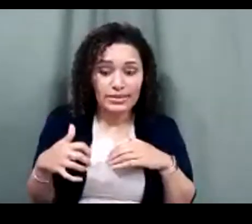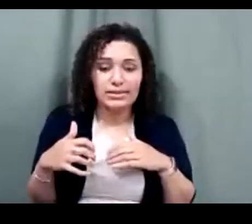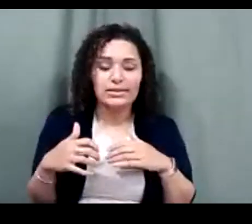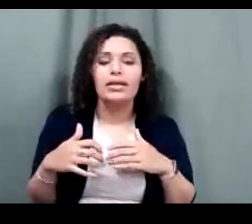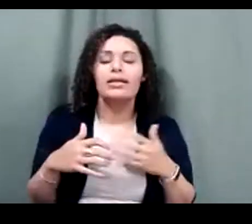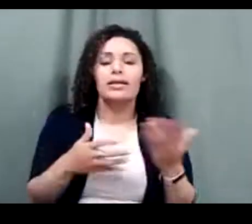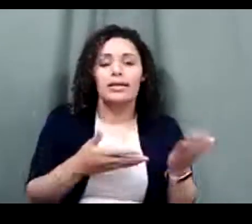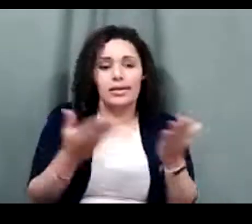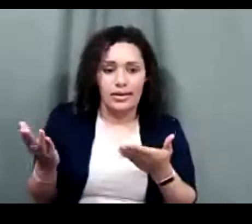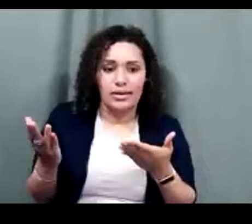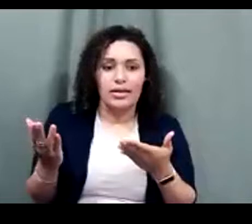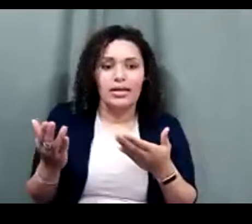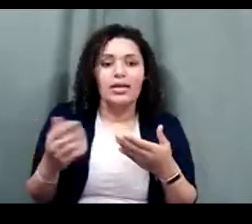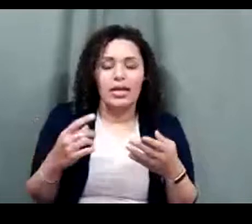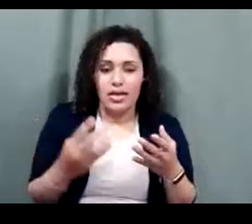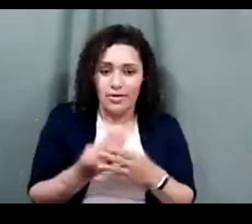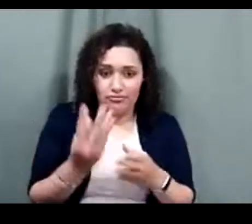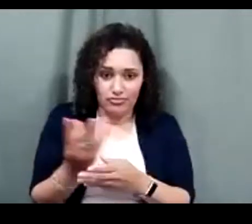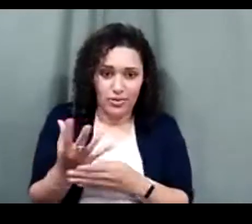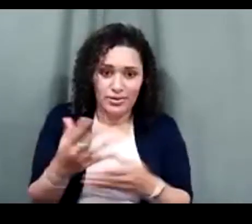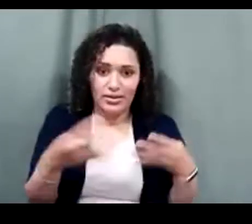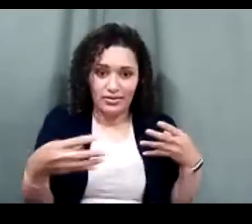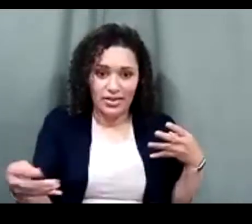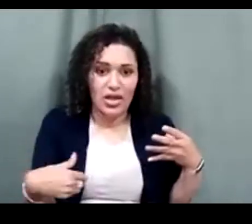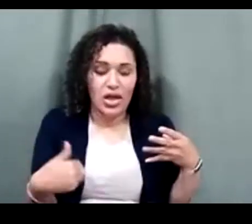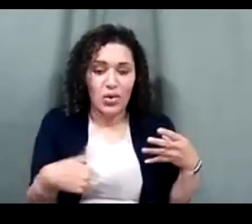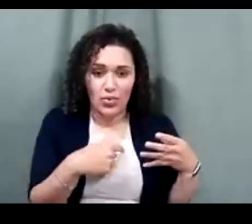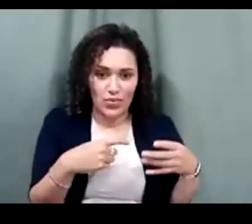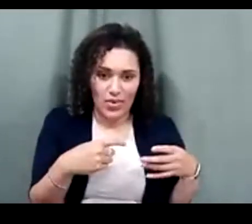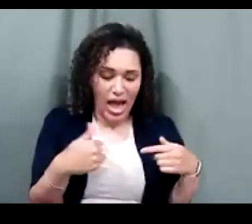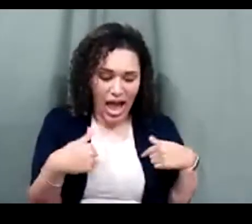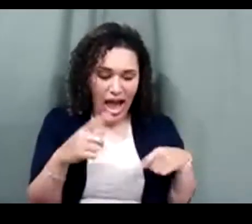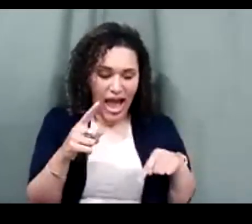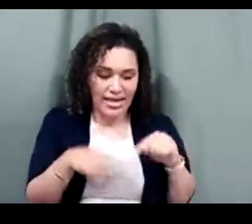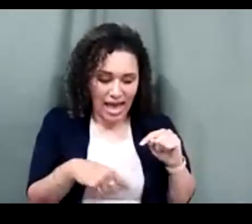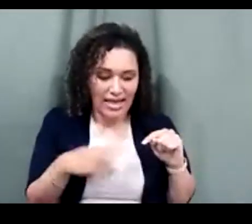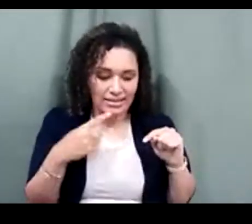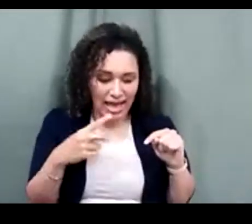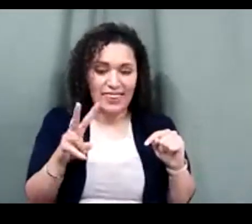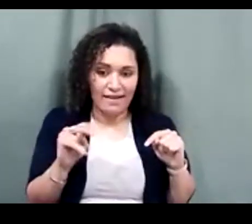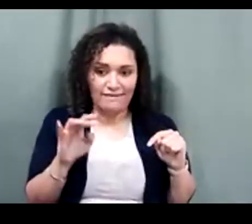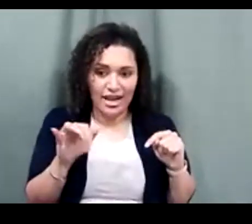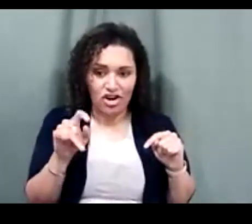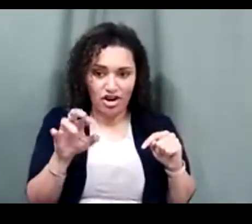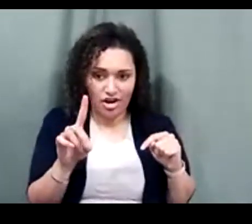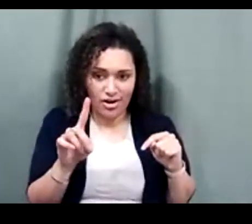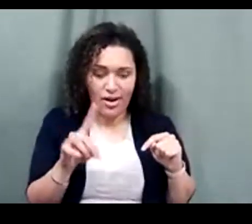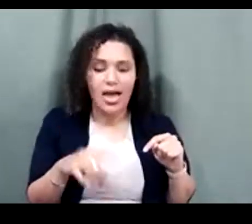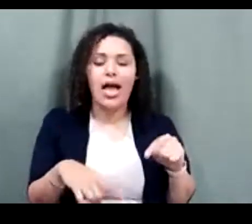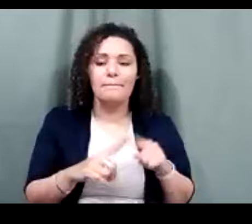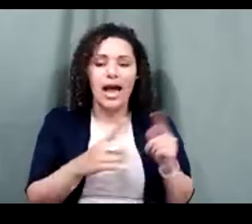bunch of grapes from the. I'm not allowed to mention that word, so no, but we don't bring them in. It made me sound like they were coming from somewhere